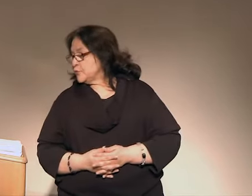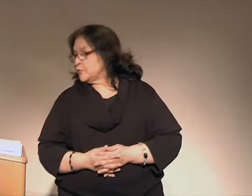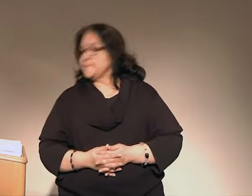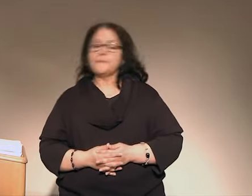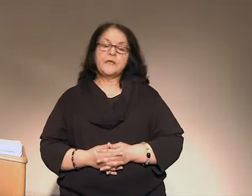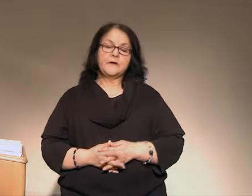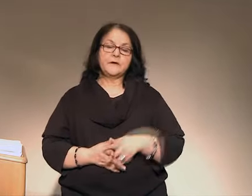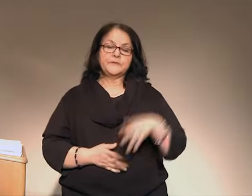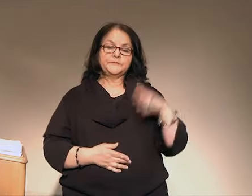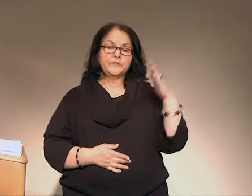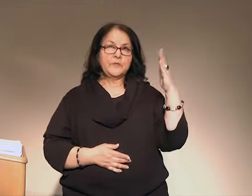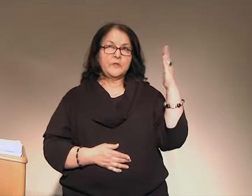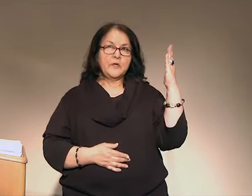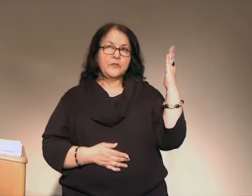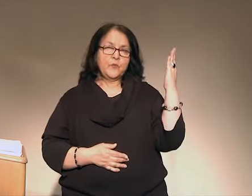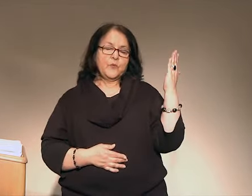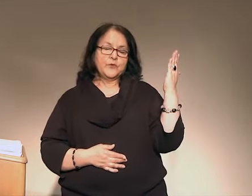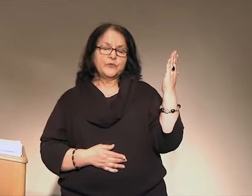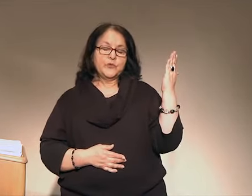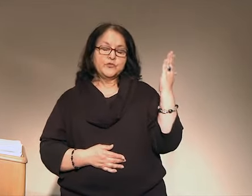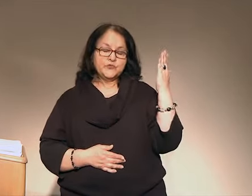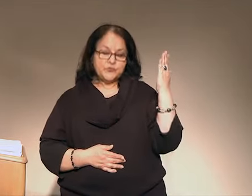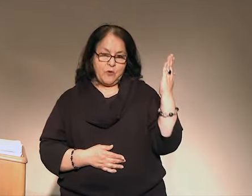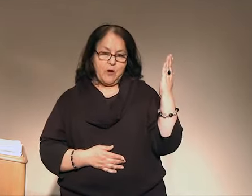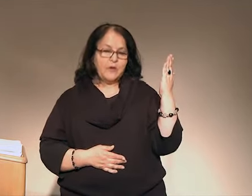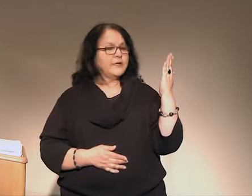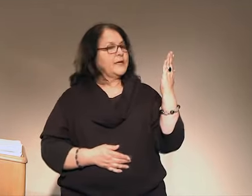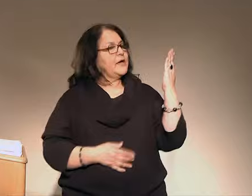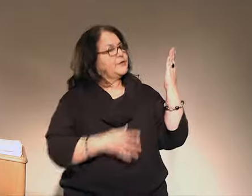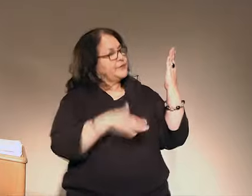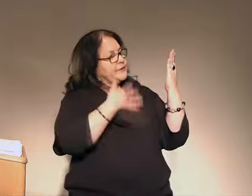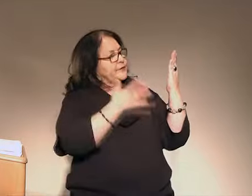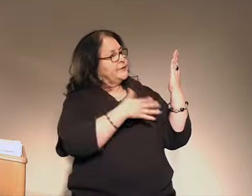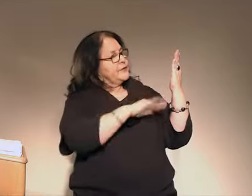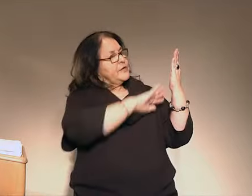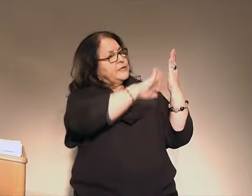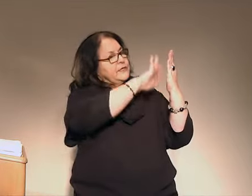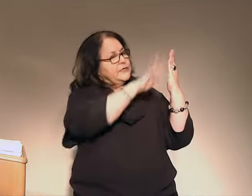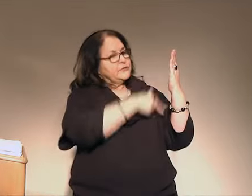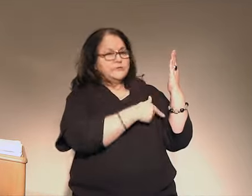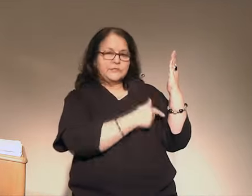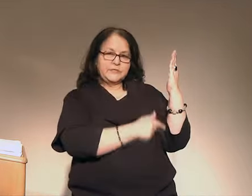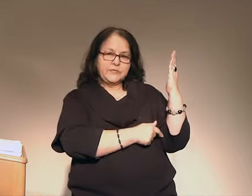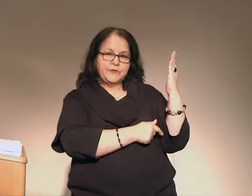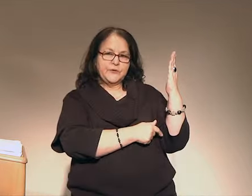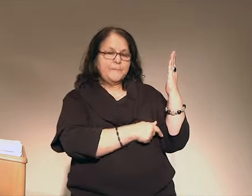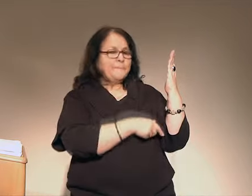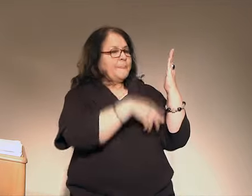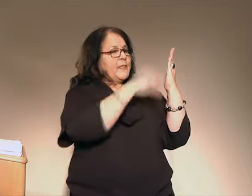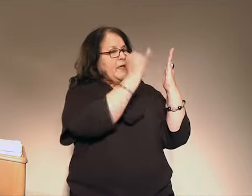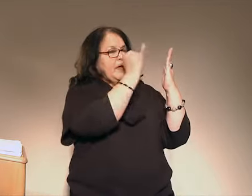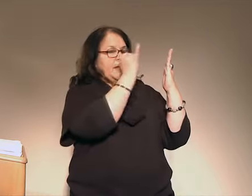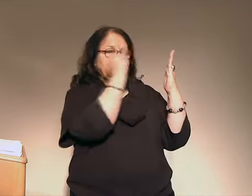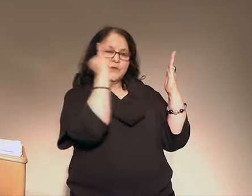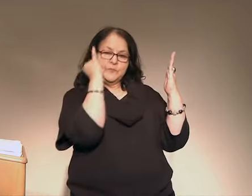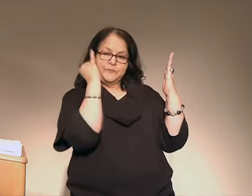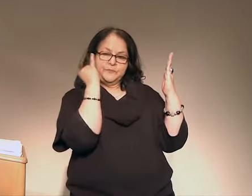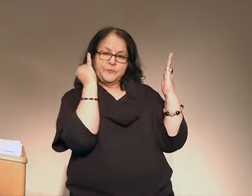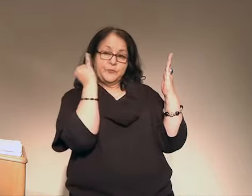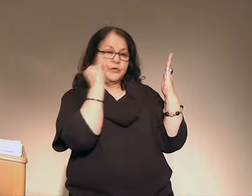row, the word is draw, and I kind of think of an easel that's here, and you have the